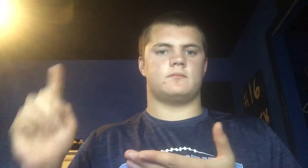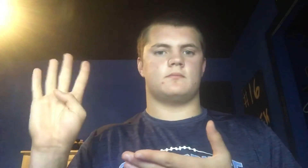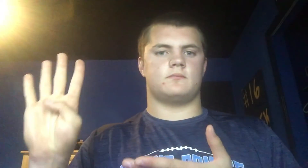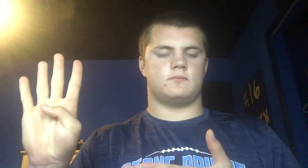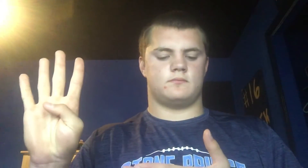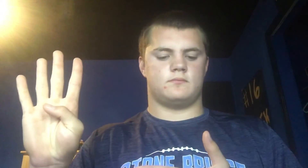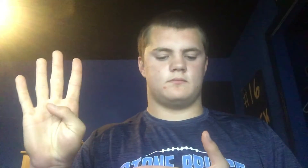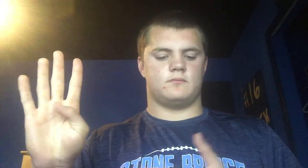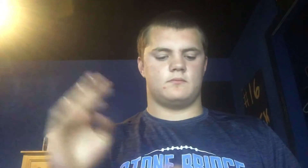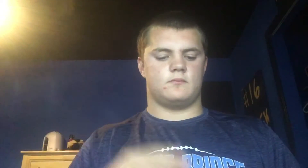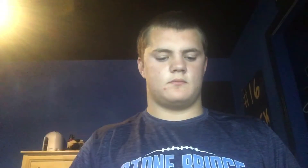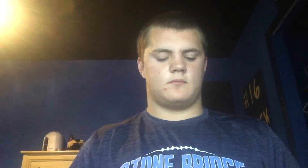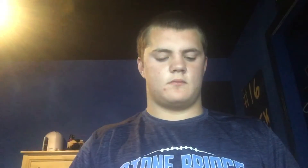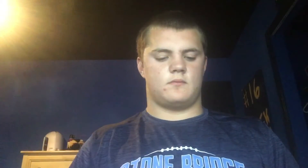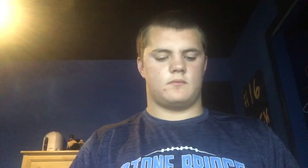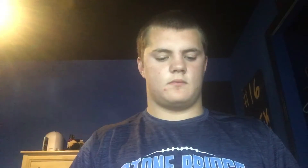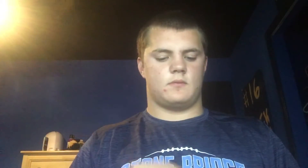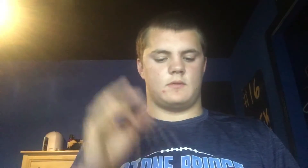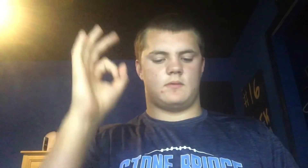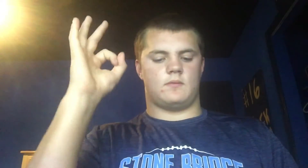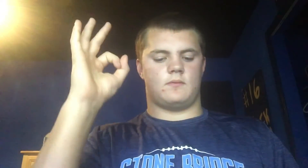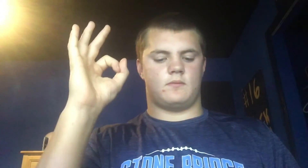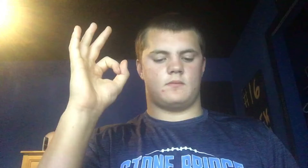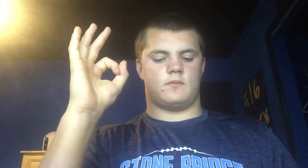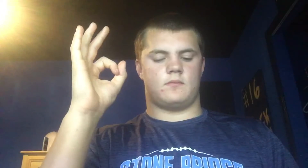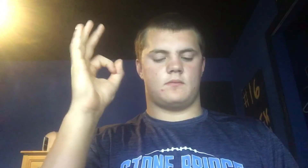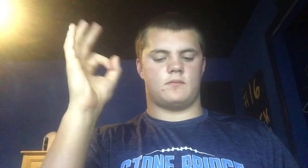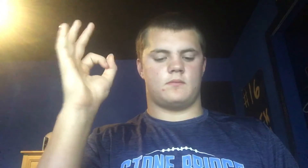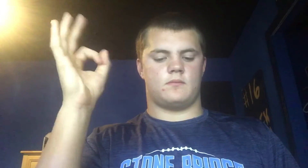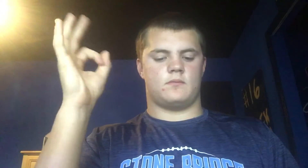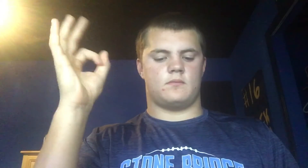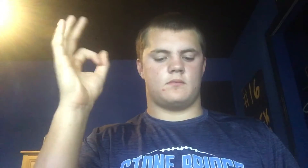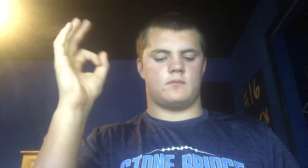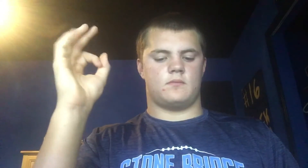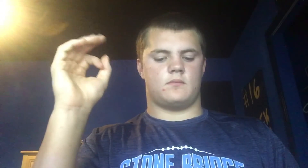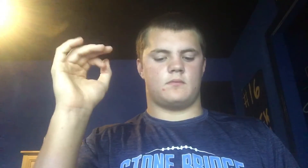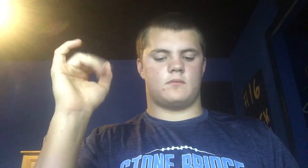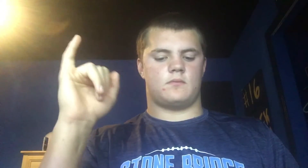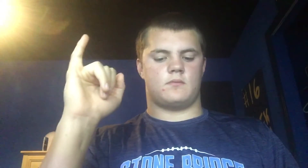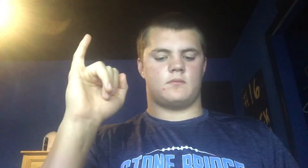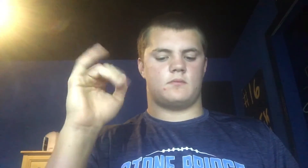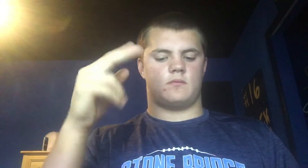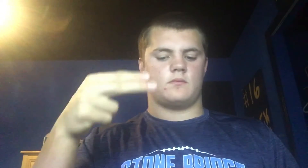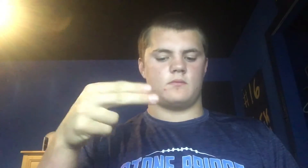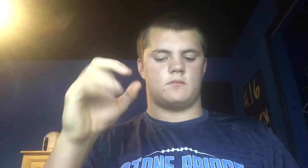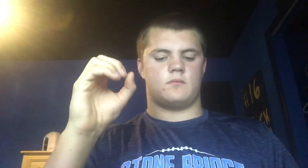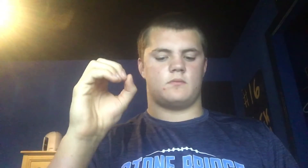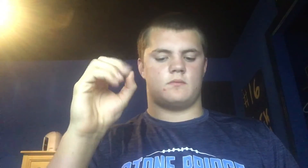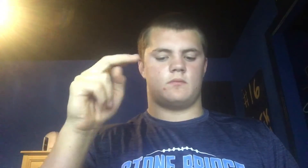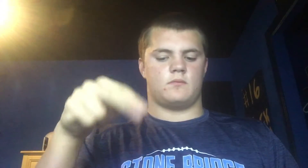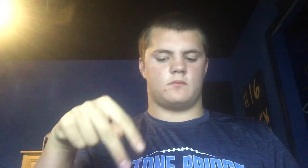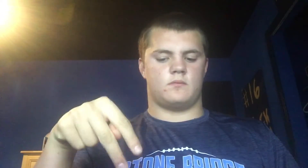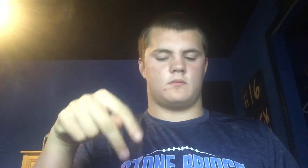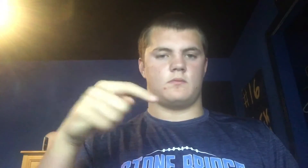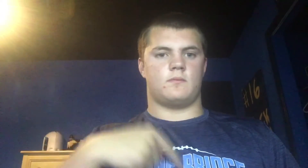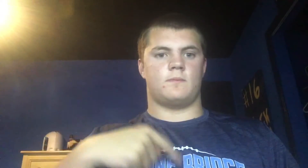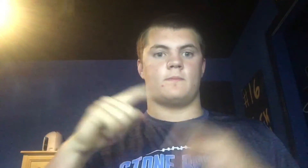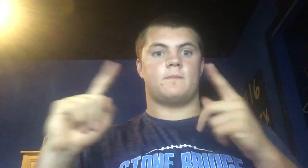phone call I got from Timbo and Richie when I was in Philly. That's when I knew this shit wasn't given. This shit really got crazy, got the kicks from Drizzy. Well, the recognition